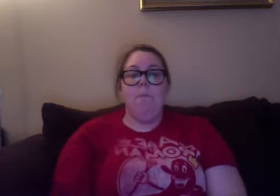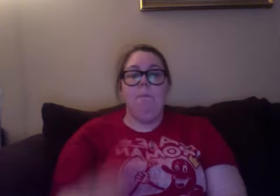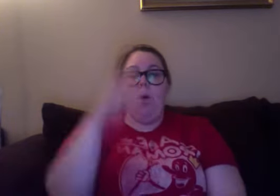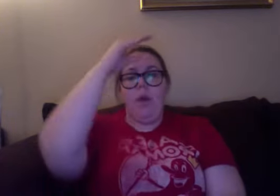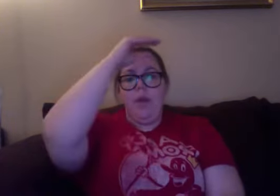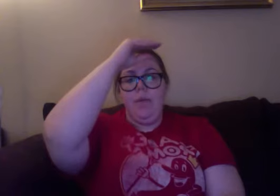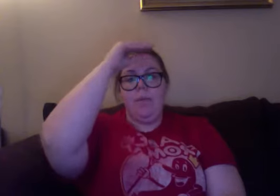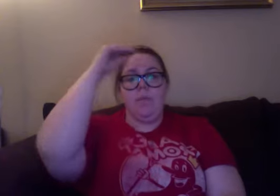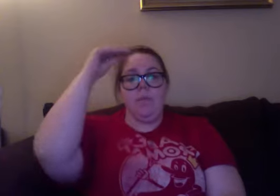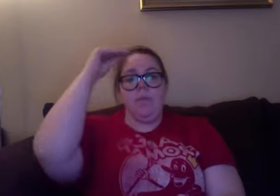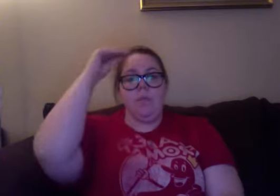boy,